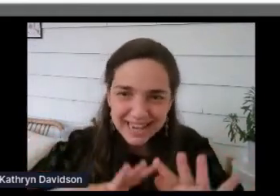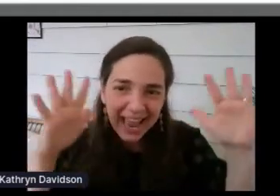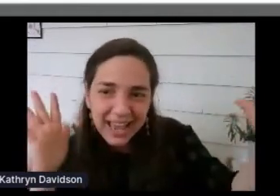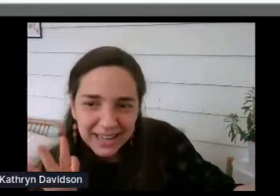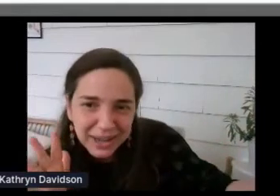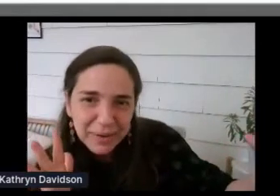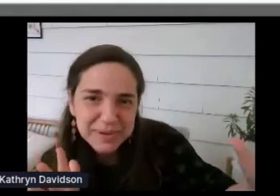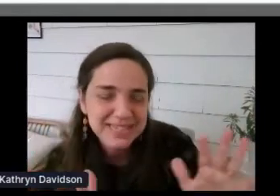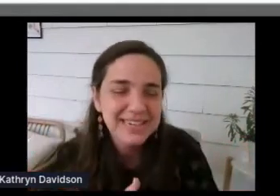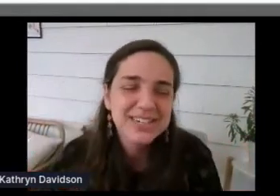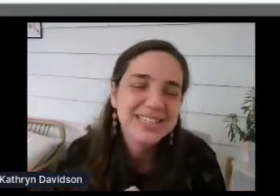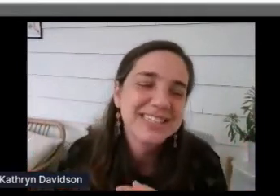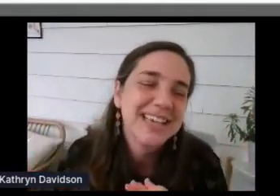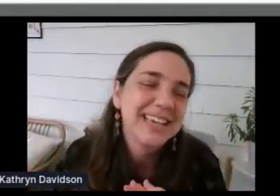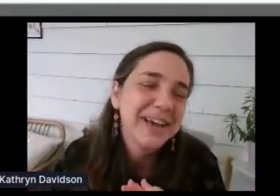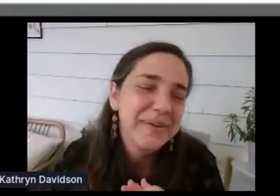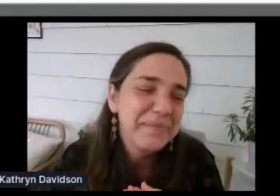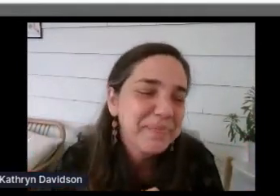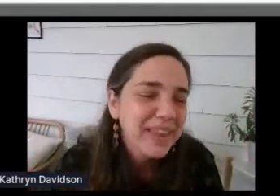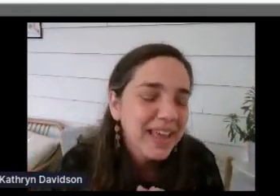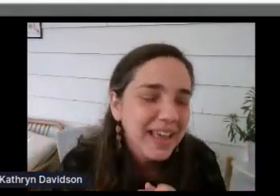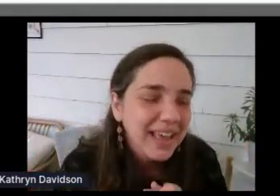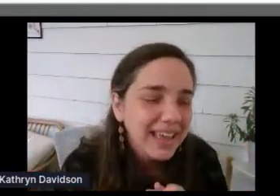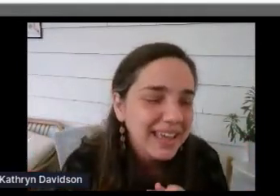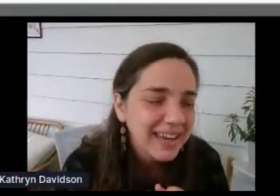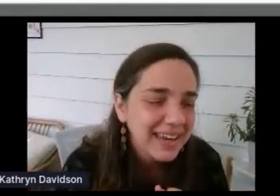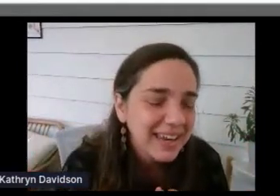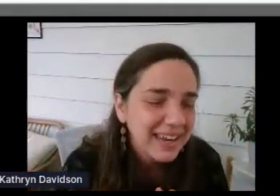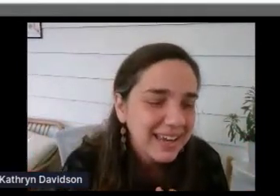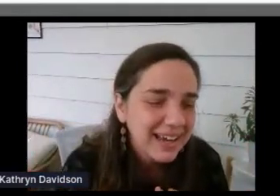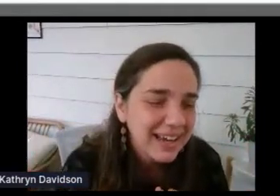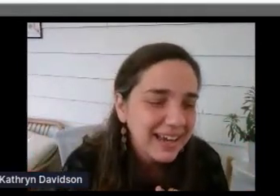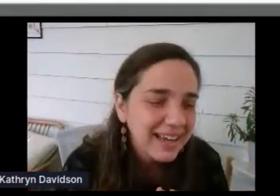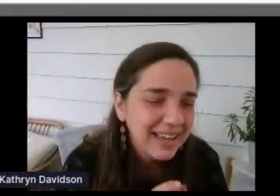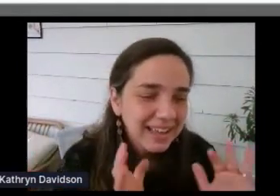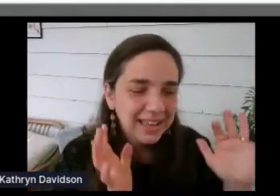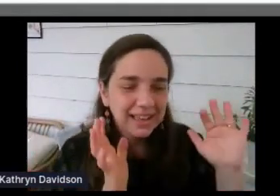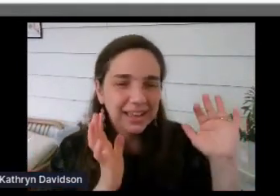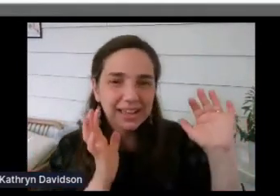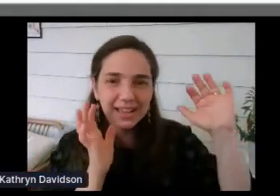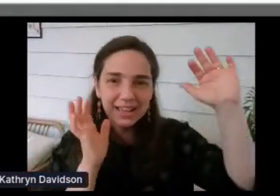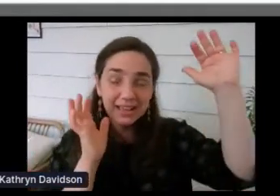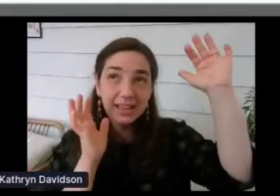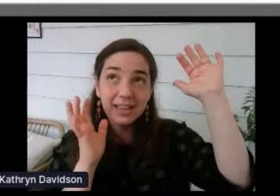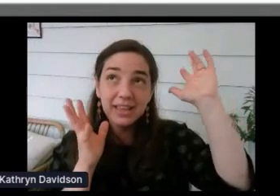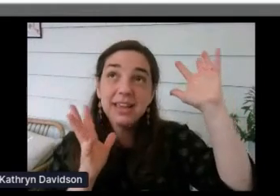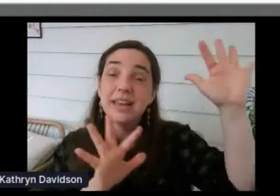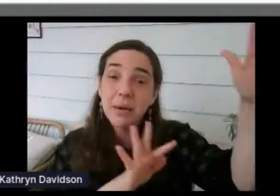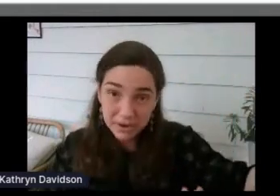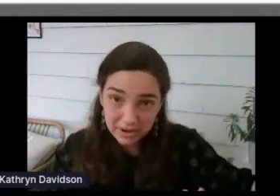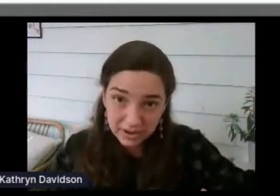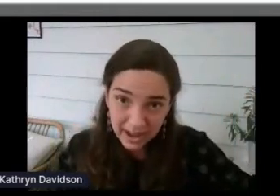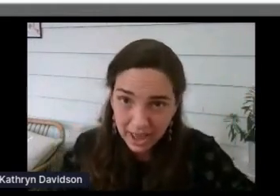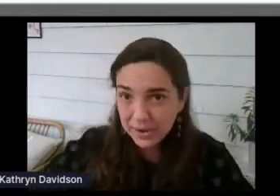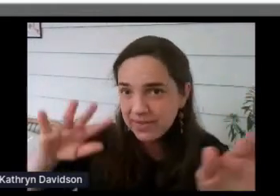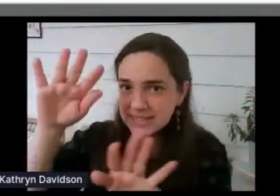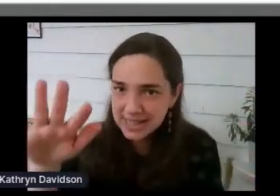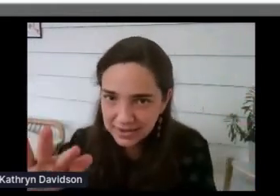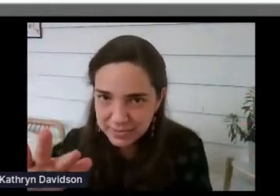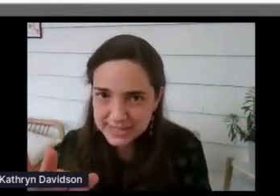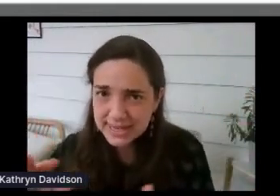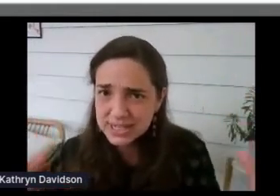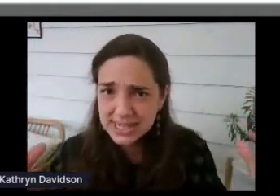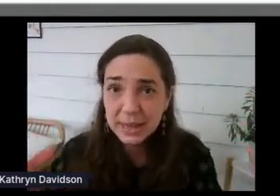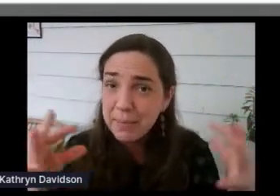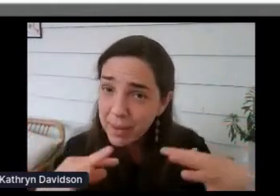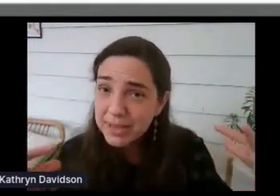like we have these like analog representations in in number, and we have these